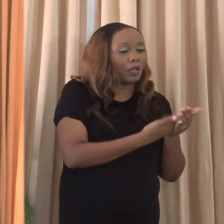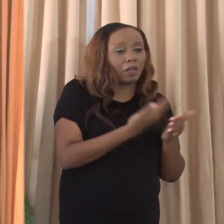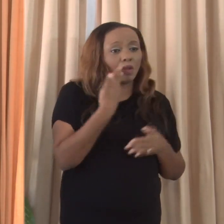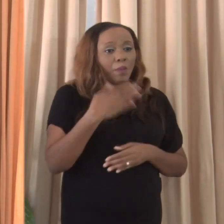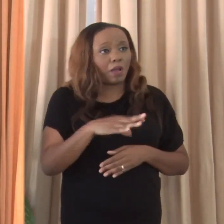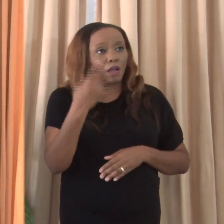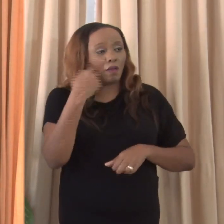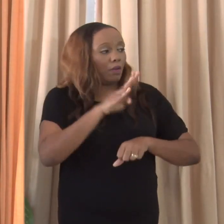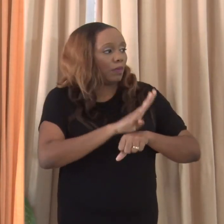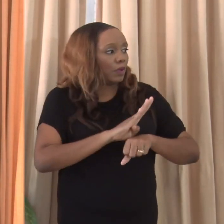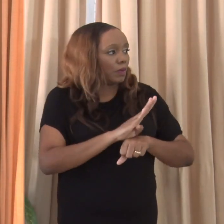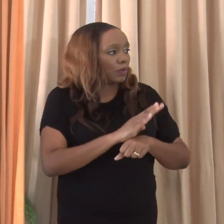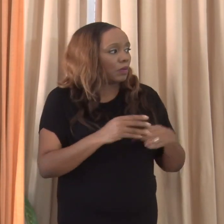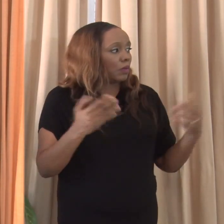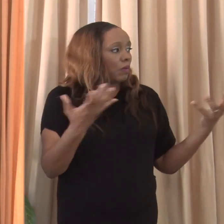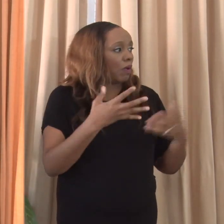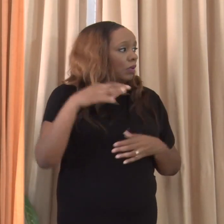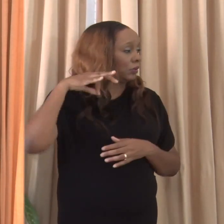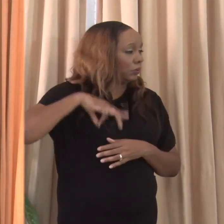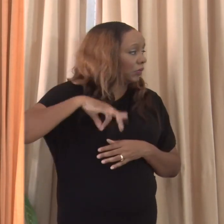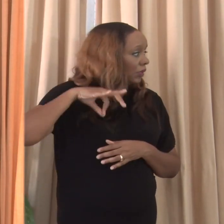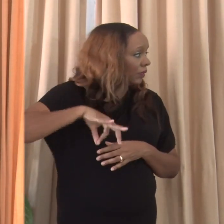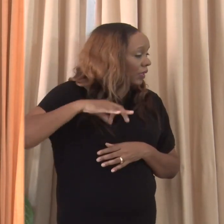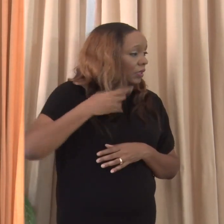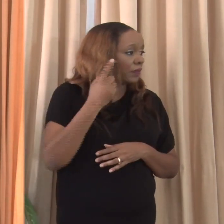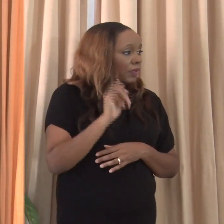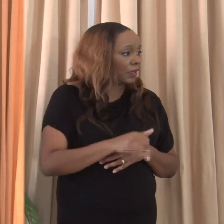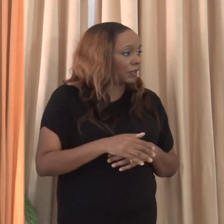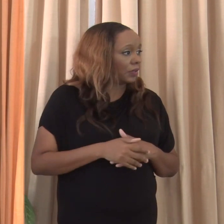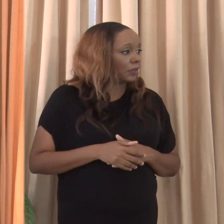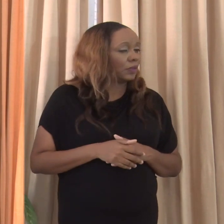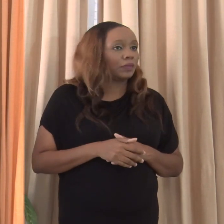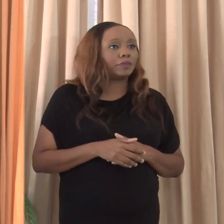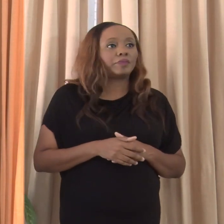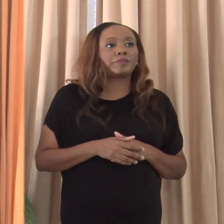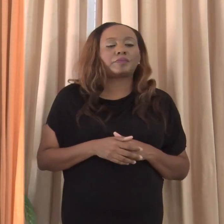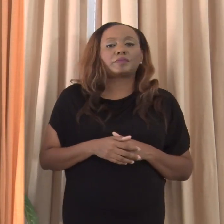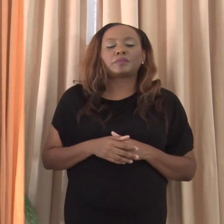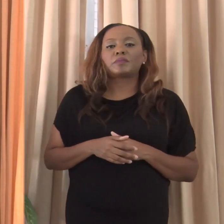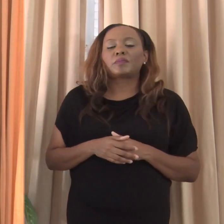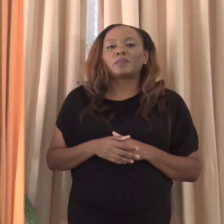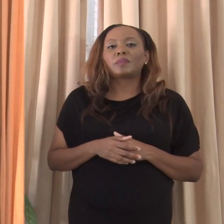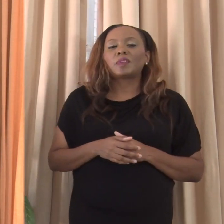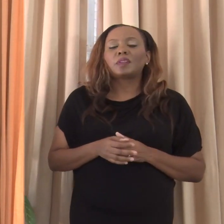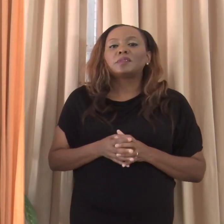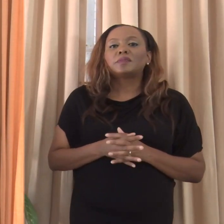the benefits or ramifications for doing that? I think that all